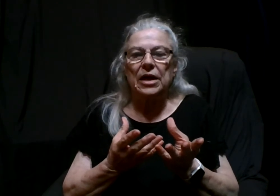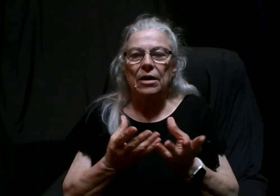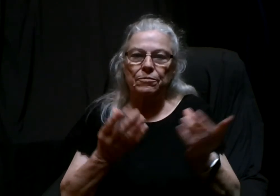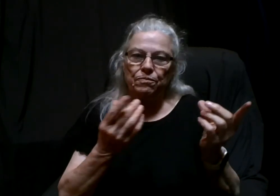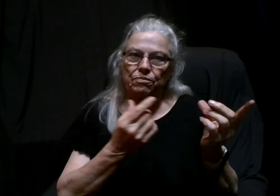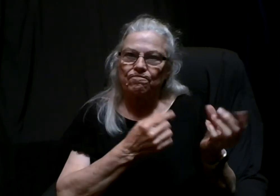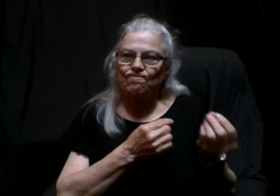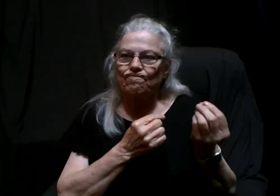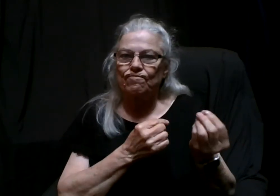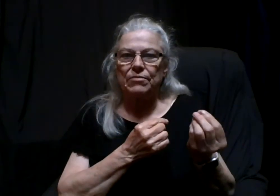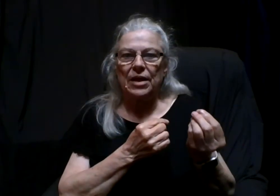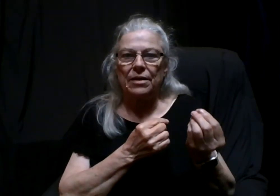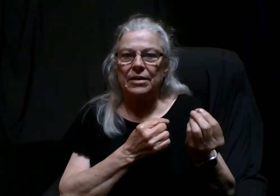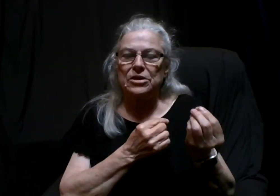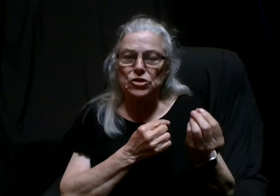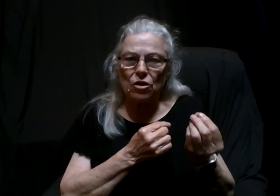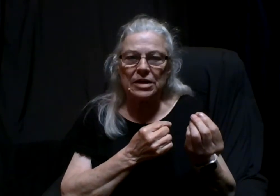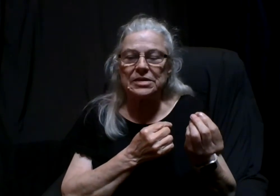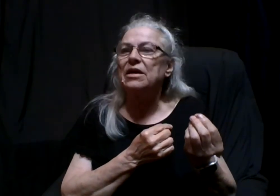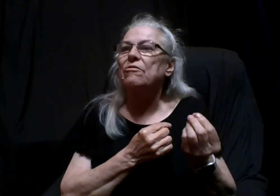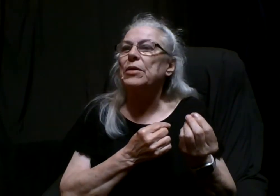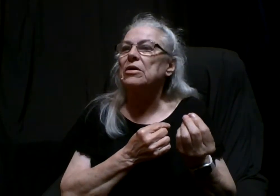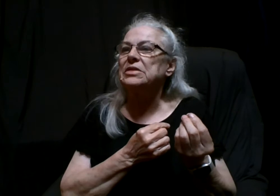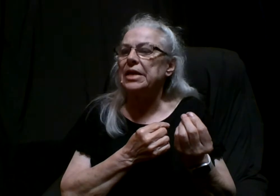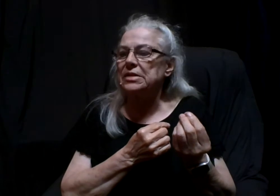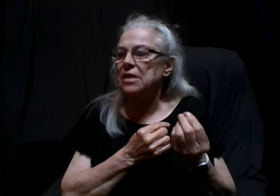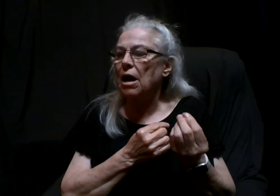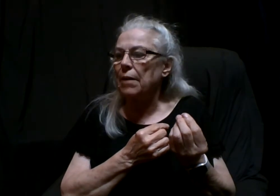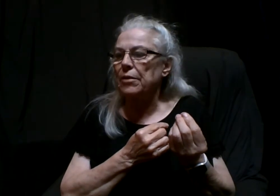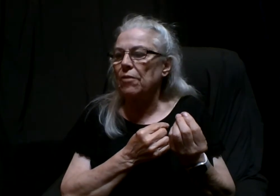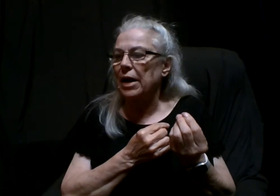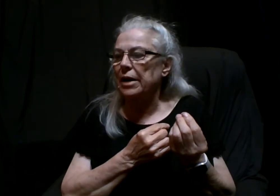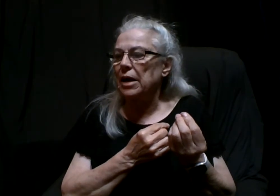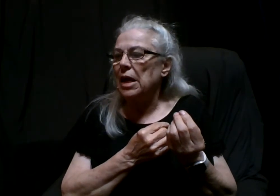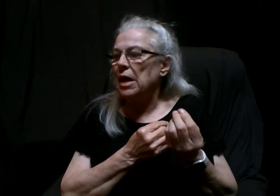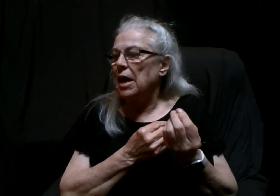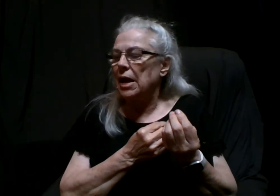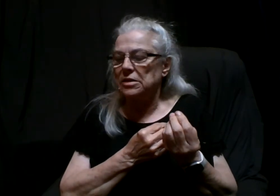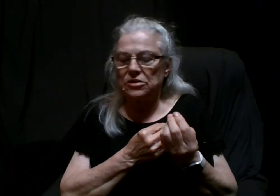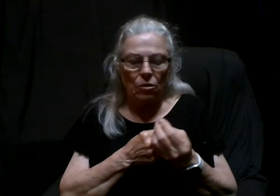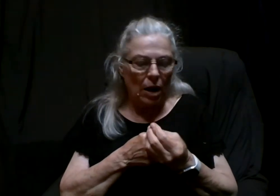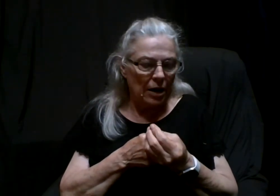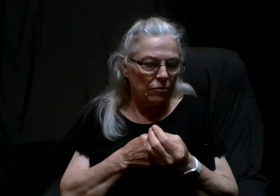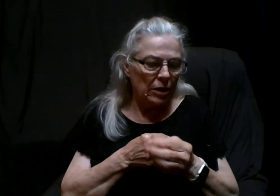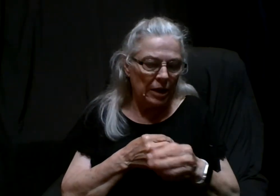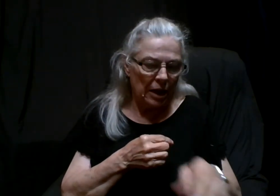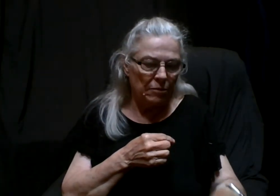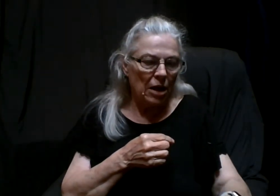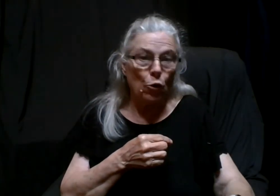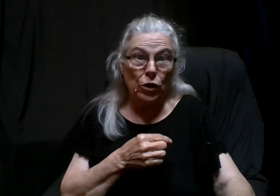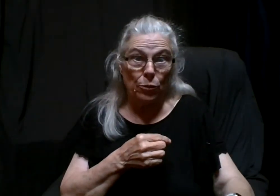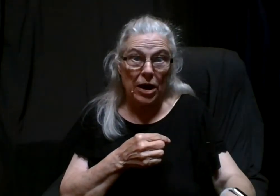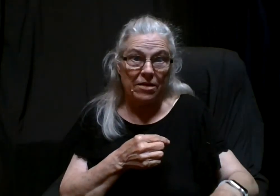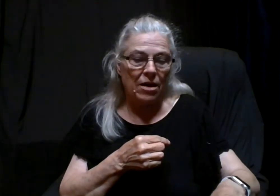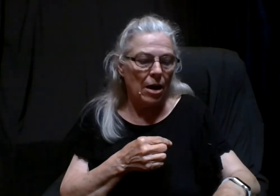uh, the song itself because it is copyrighted, and so I really am not going to break the